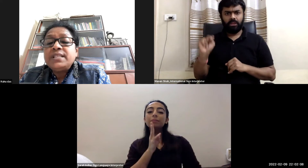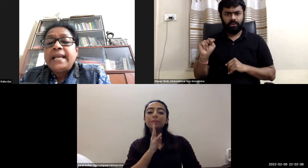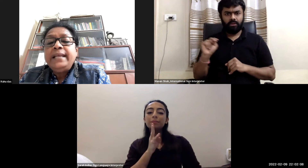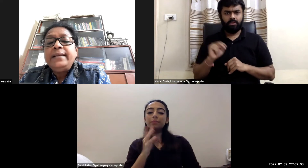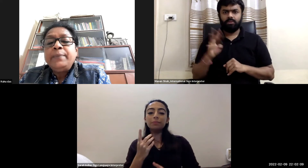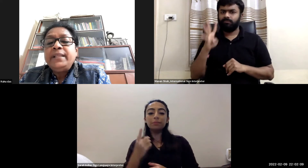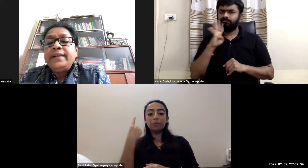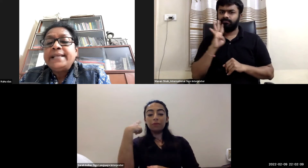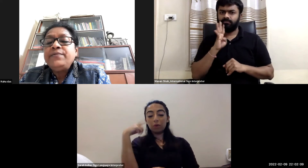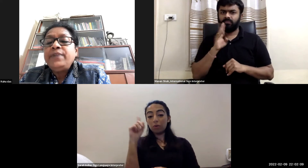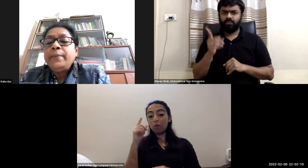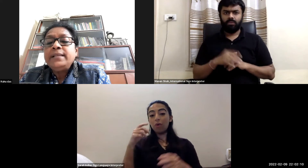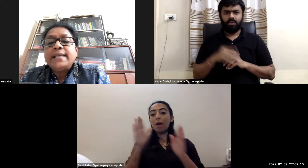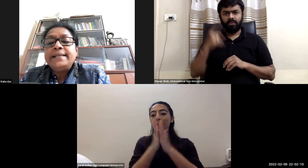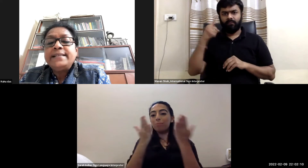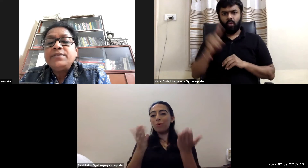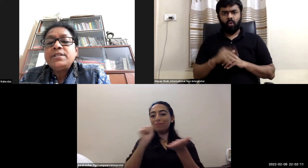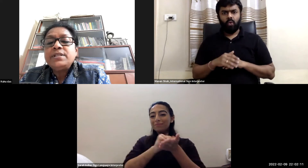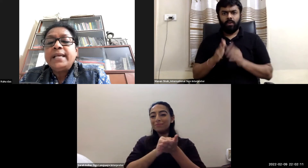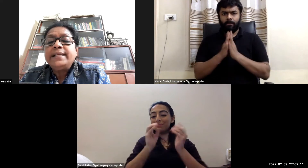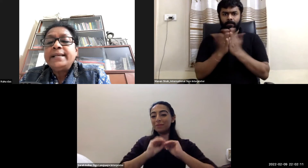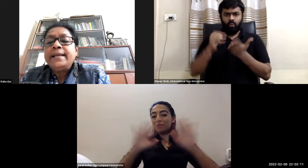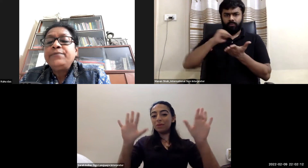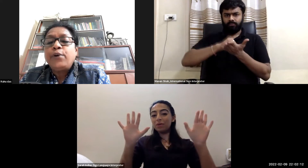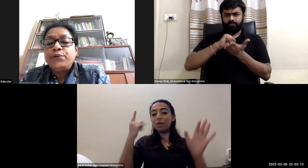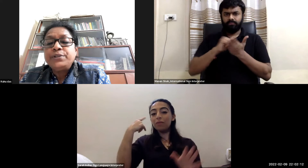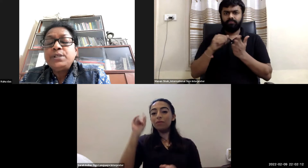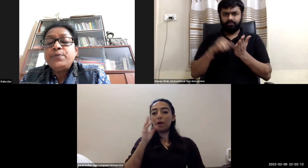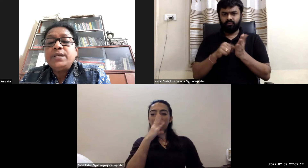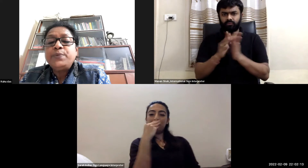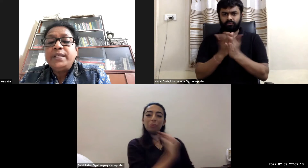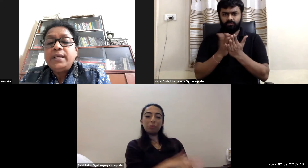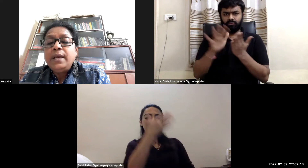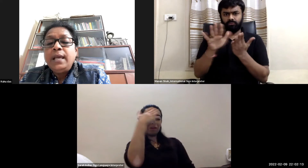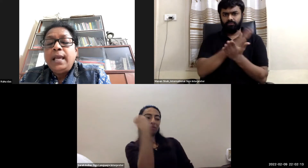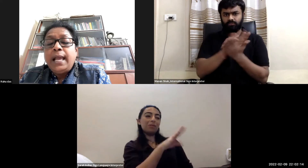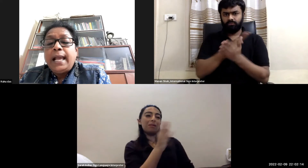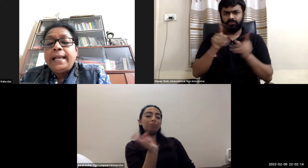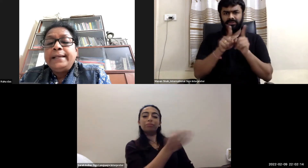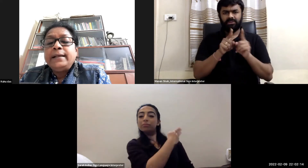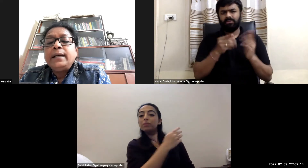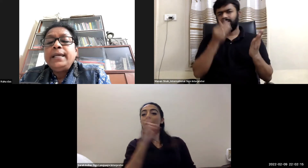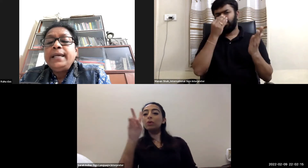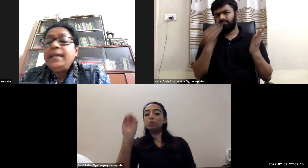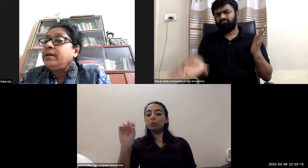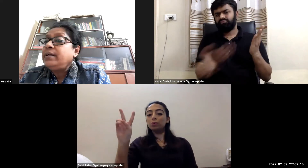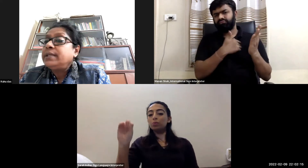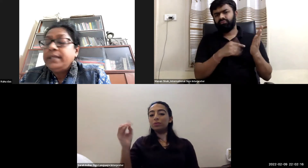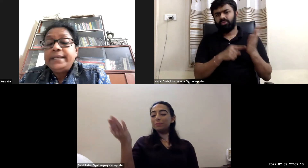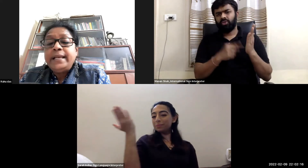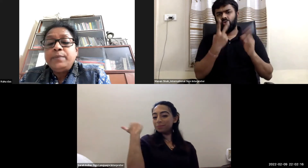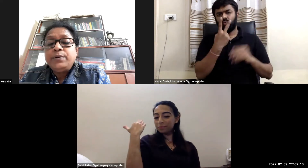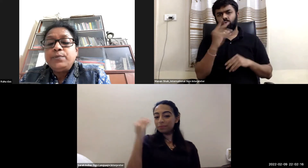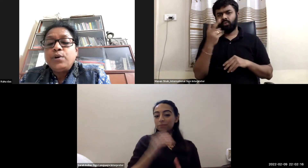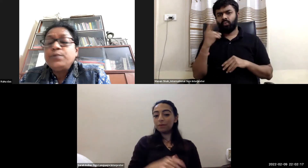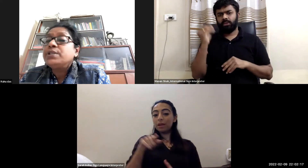the study done by the Rising Flame and the Site Savers, Neglected and Forgotten 2020. And he gave us